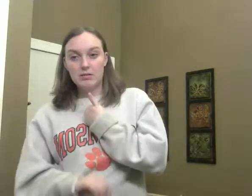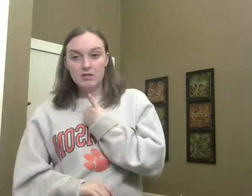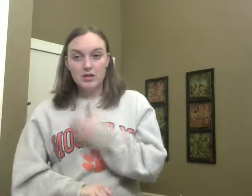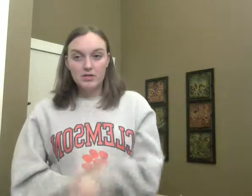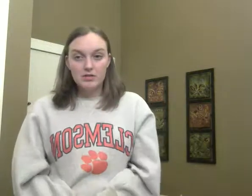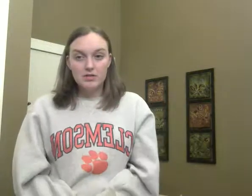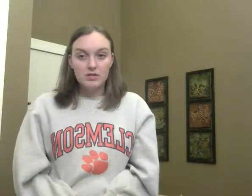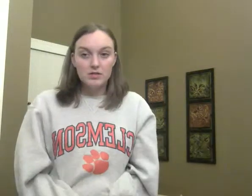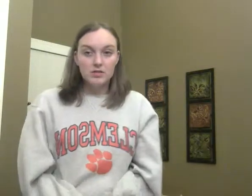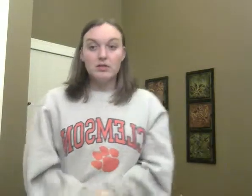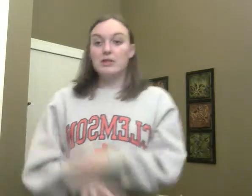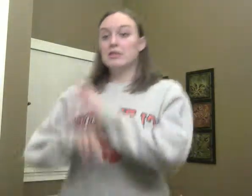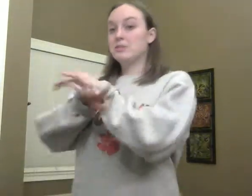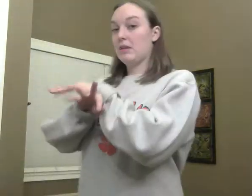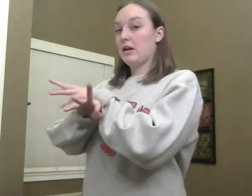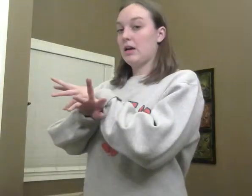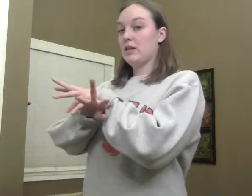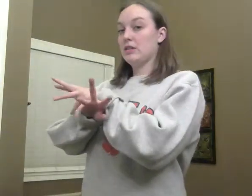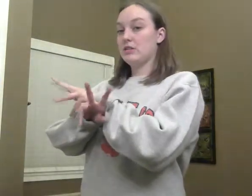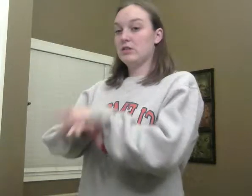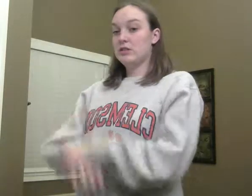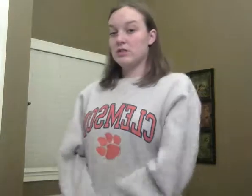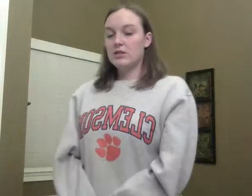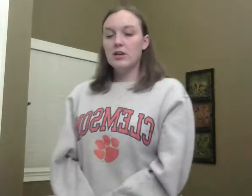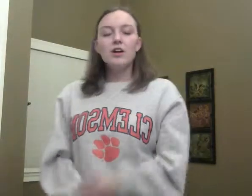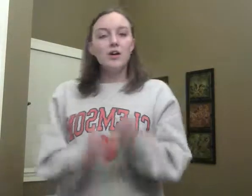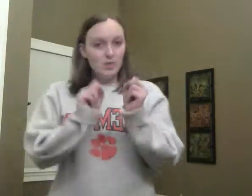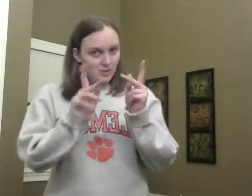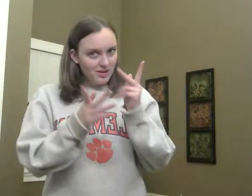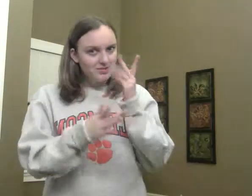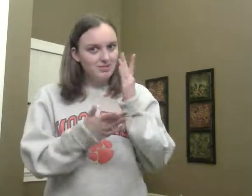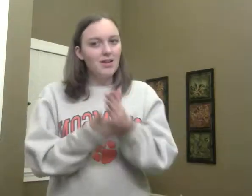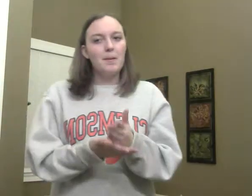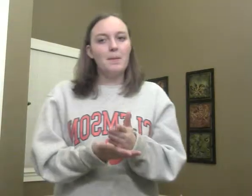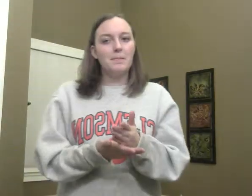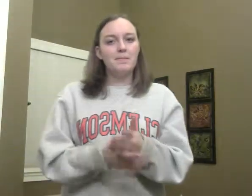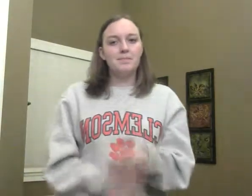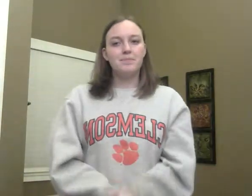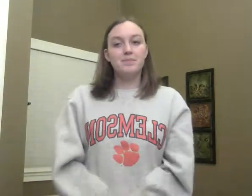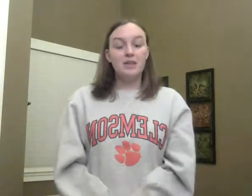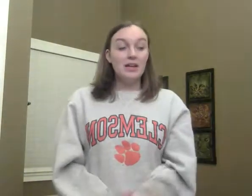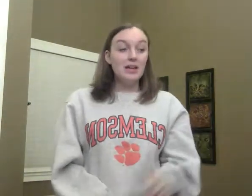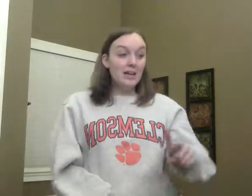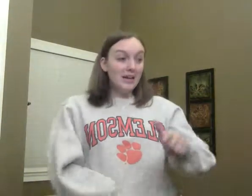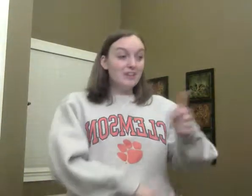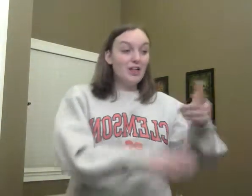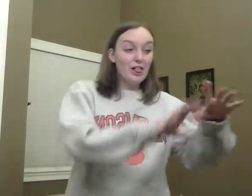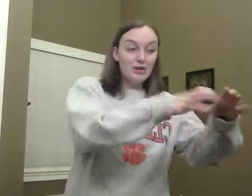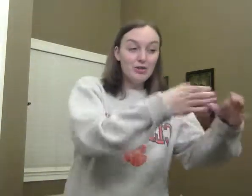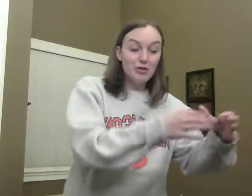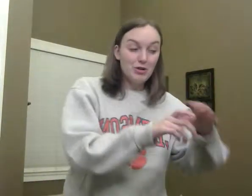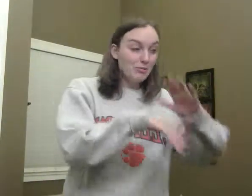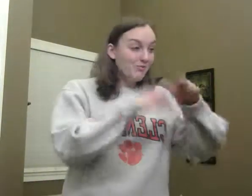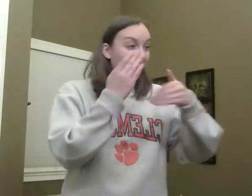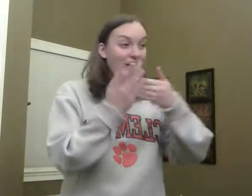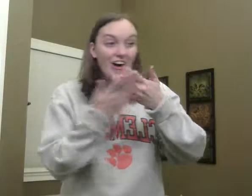lost their vision. All right, stop. We've got another group. I like how we have different groups finishing.